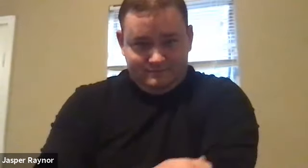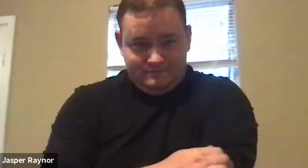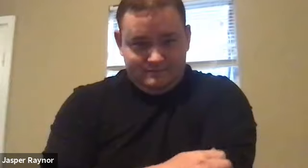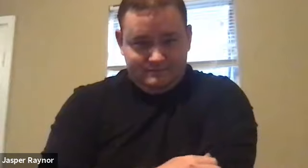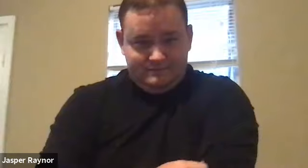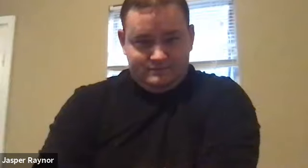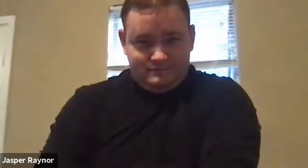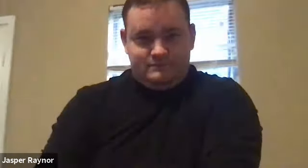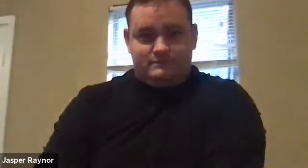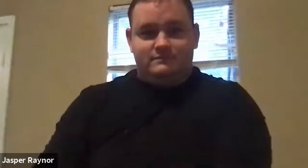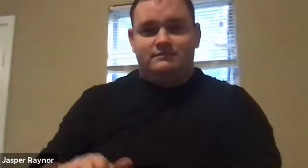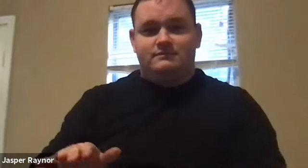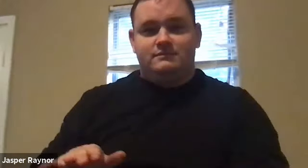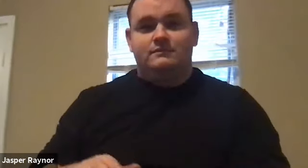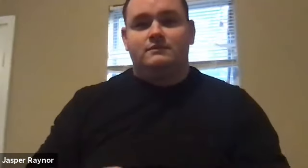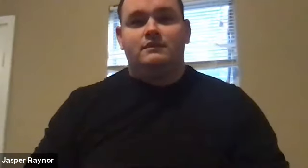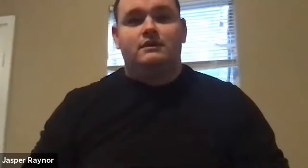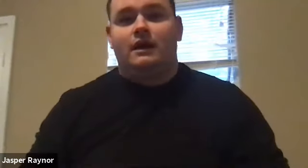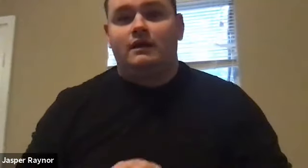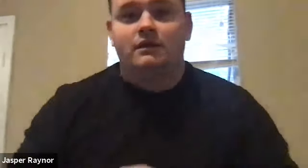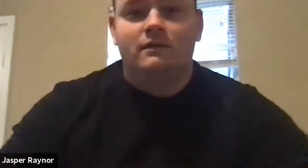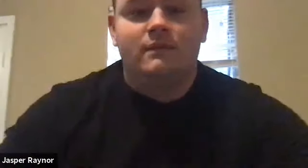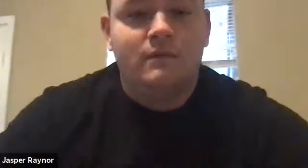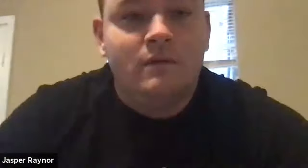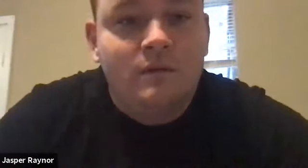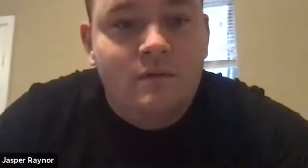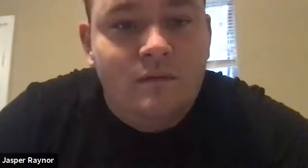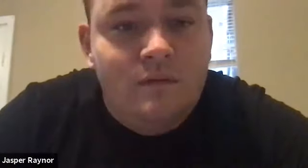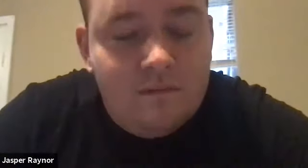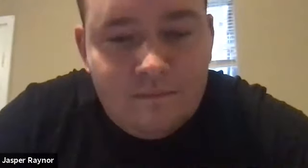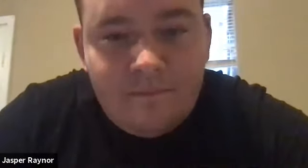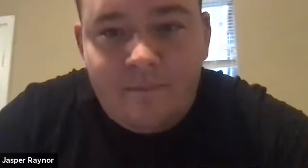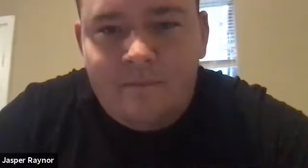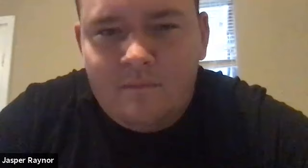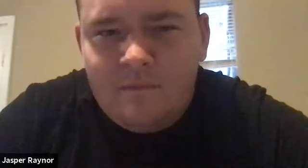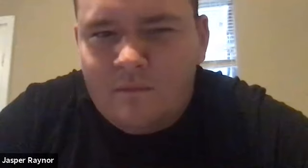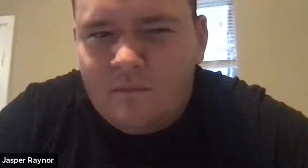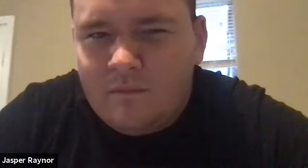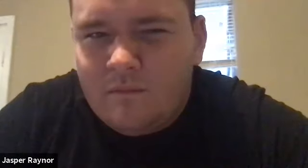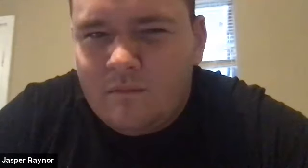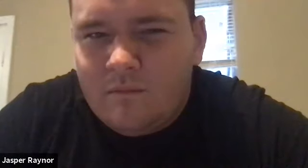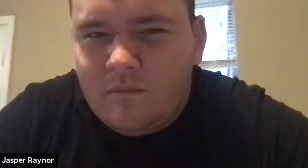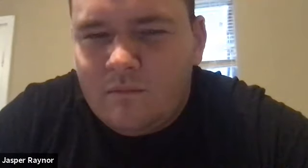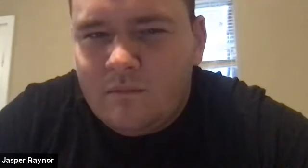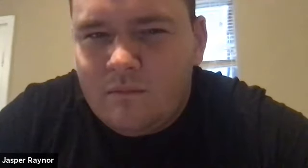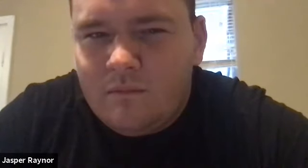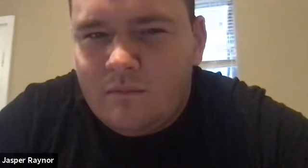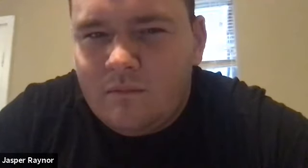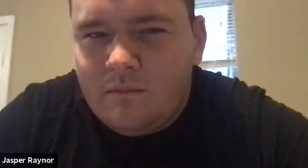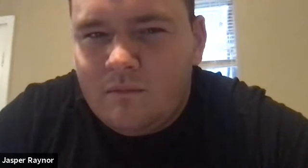Then I have a quick question. Sorry. I didn't see the video from last week for brothers. So whenever you take it from your forehead down, are you signing like the